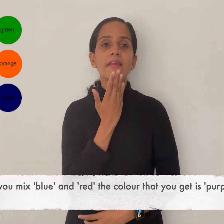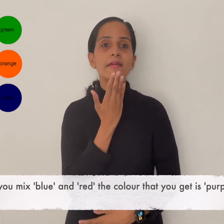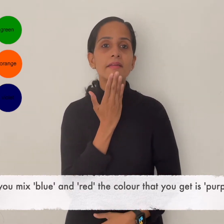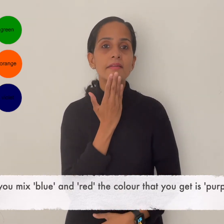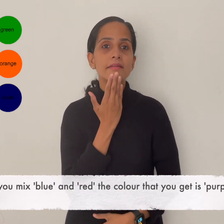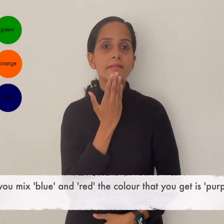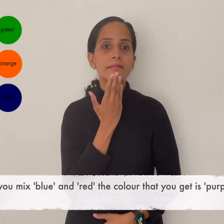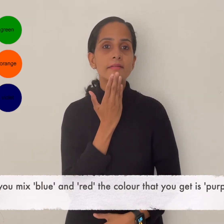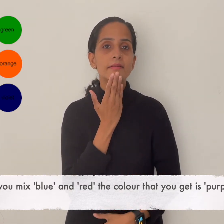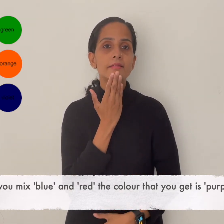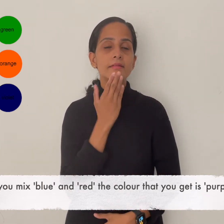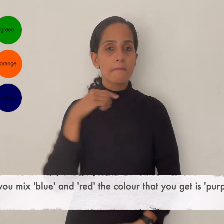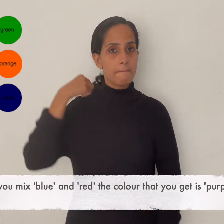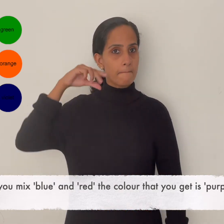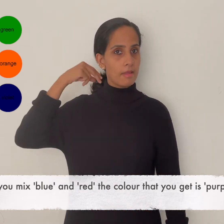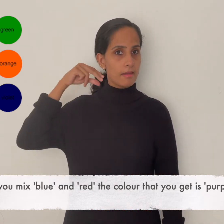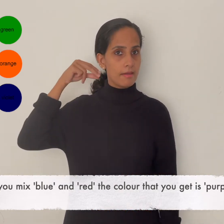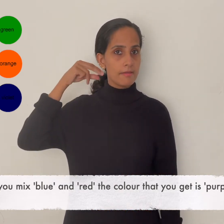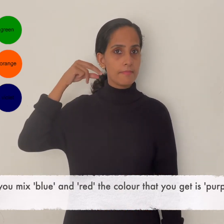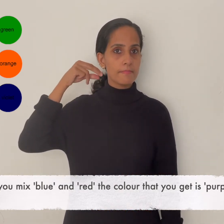the color that you get is purple.